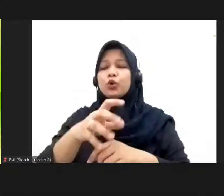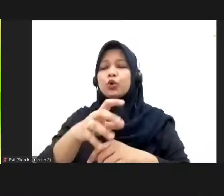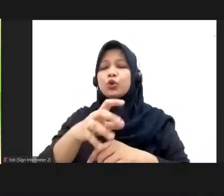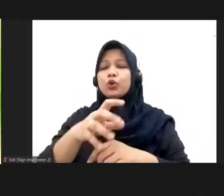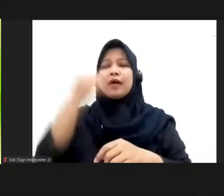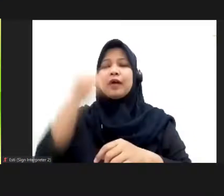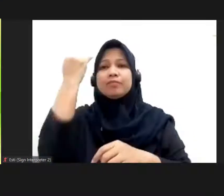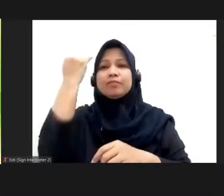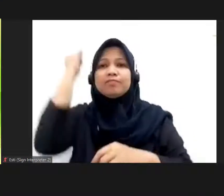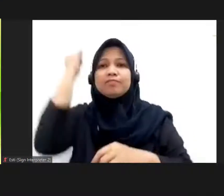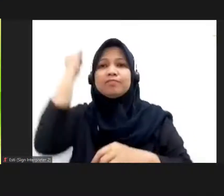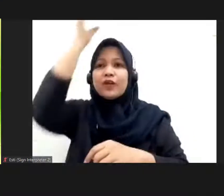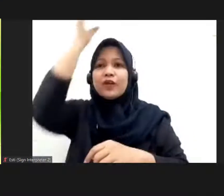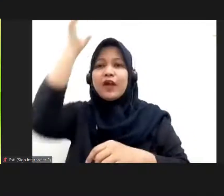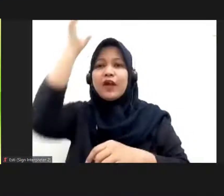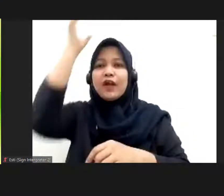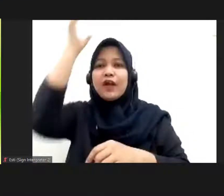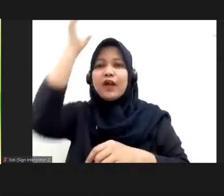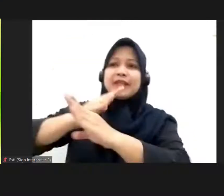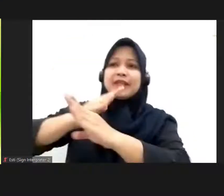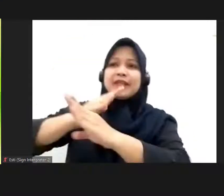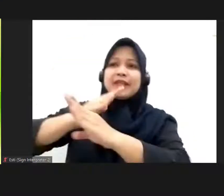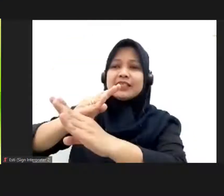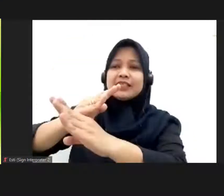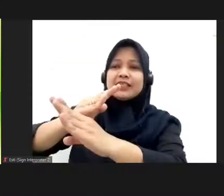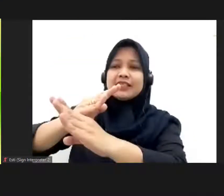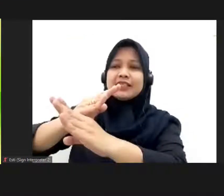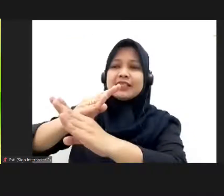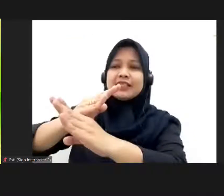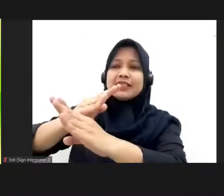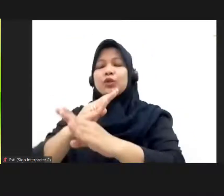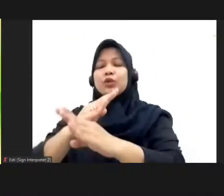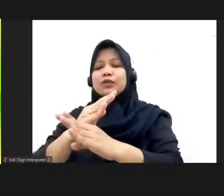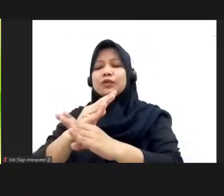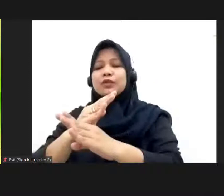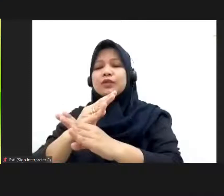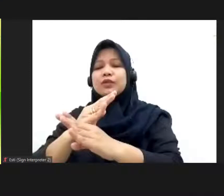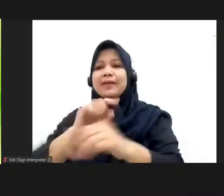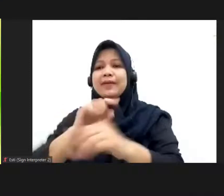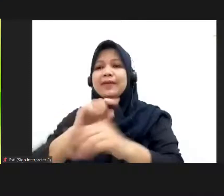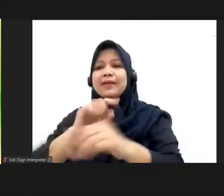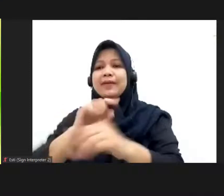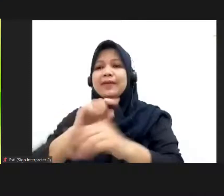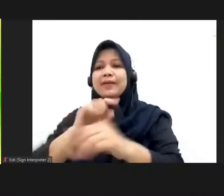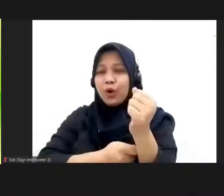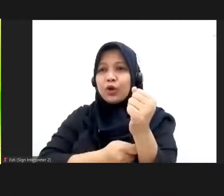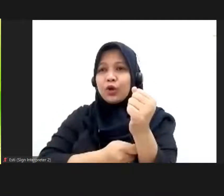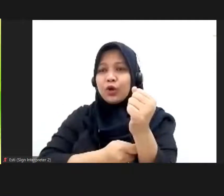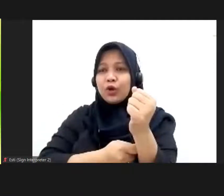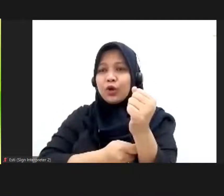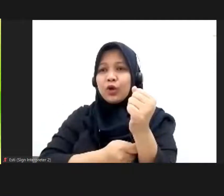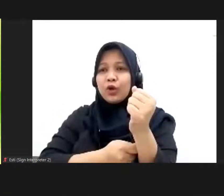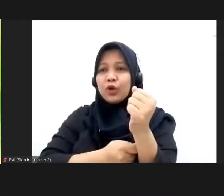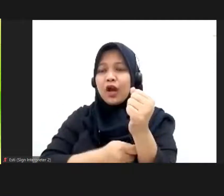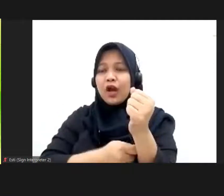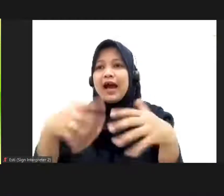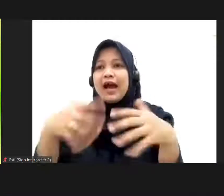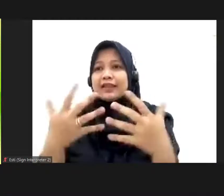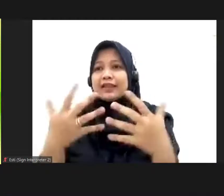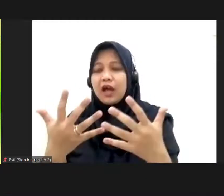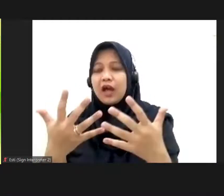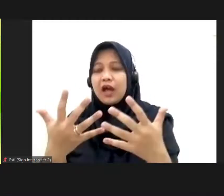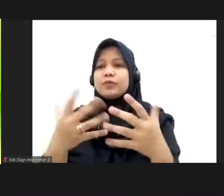in mitigation and preparedness and the response, either is structurally or not structurally